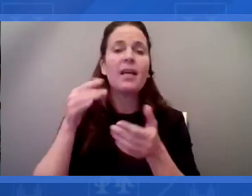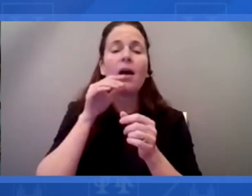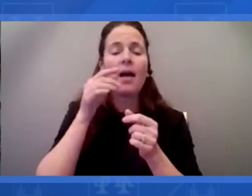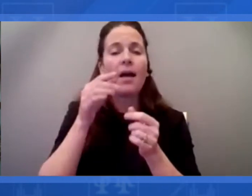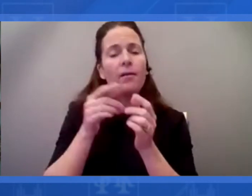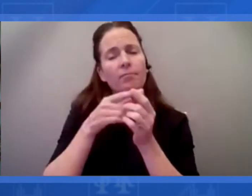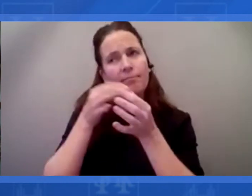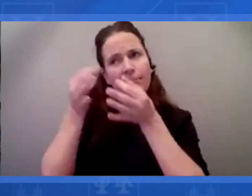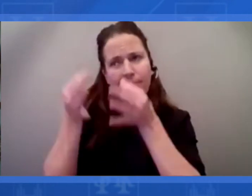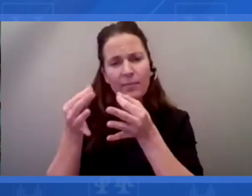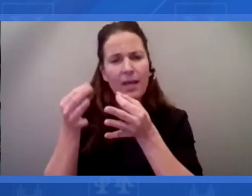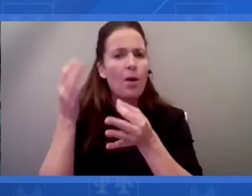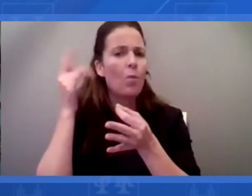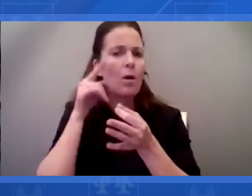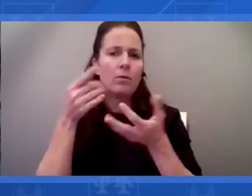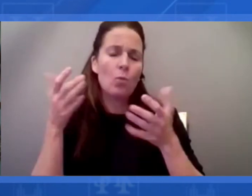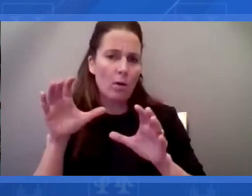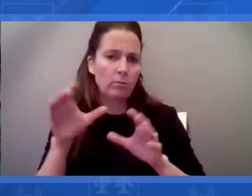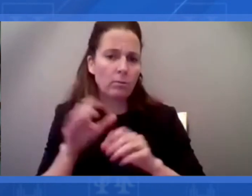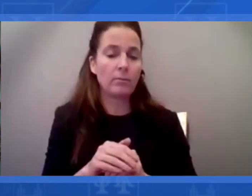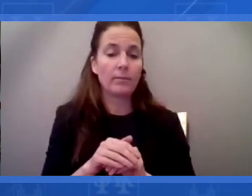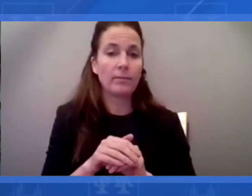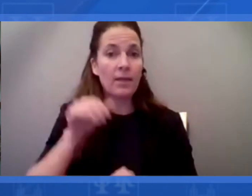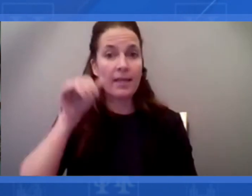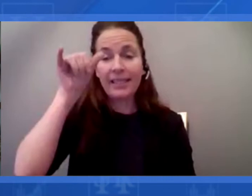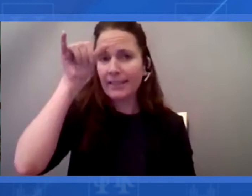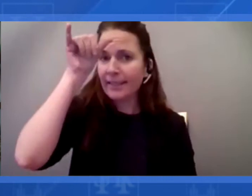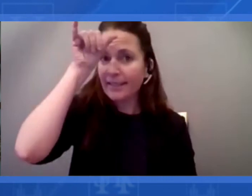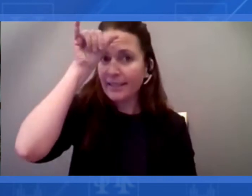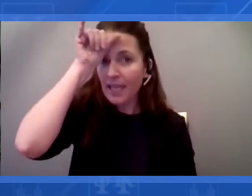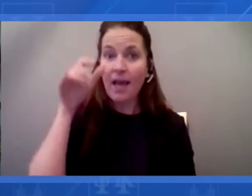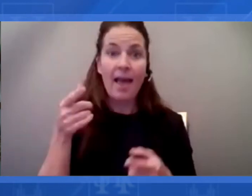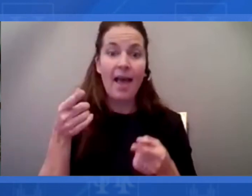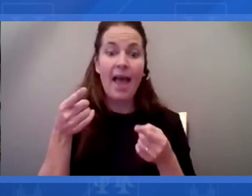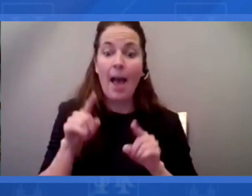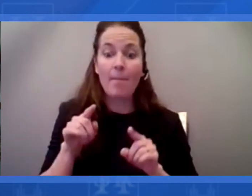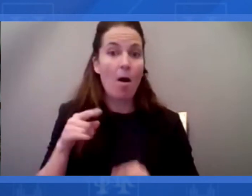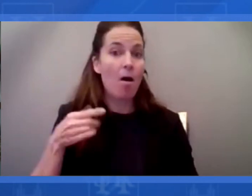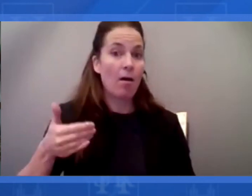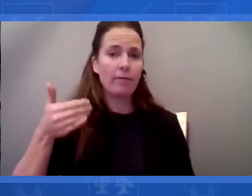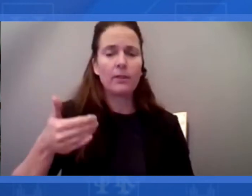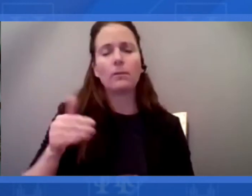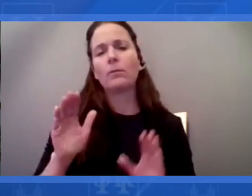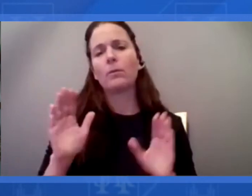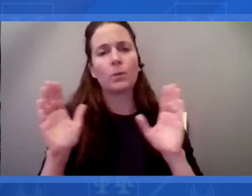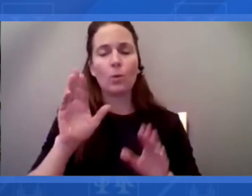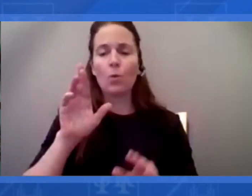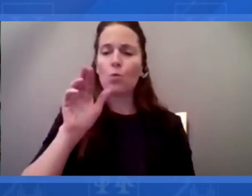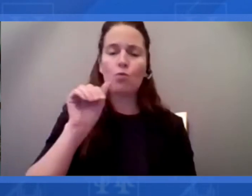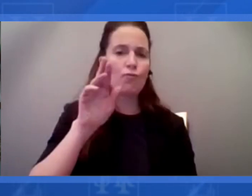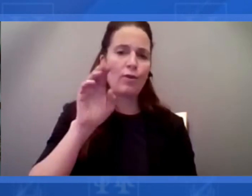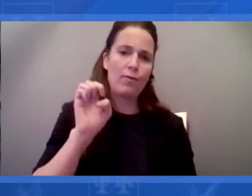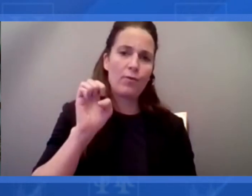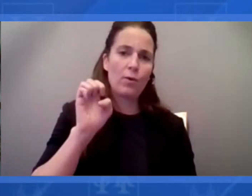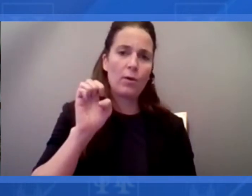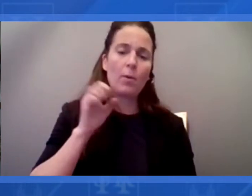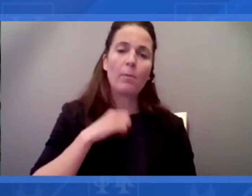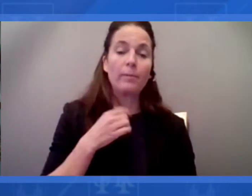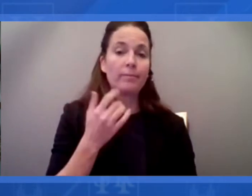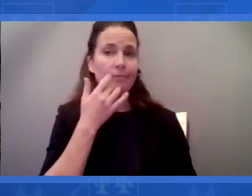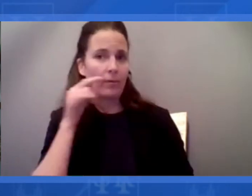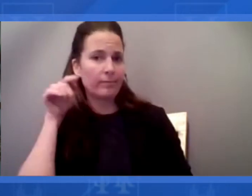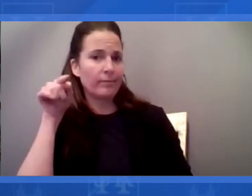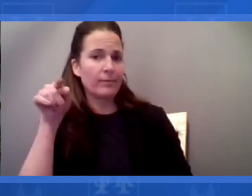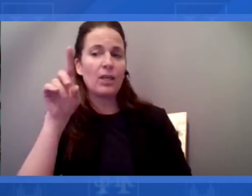representatives. Taxi rides are meant to be a rare occurrence, as every effort is made to use DARTs vehicles where